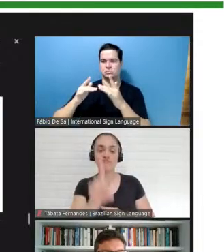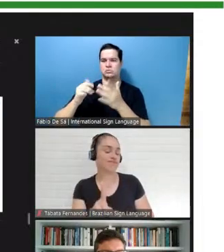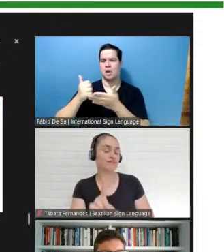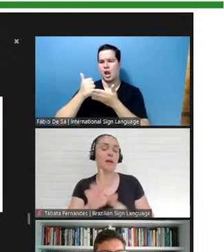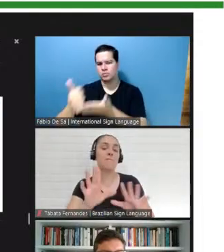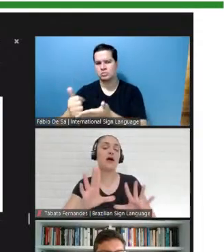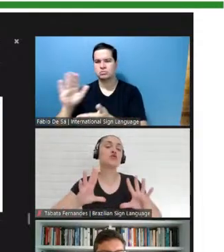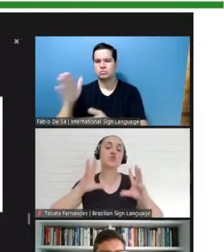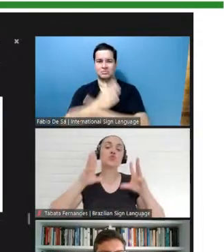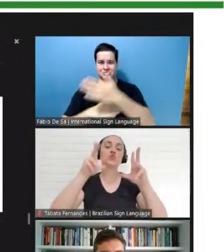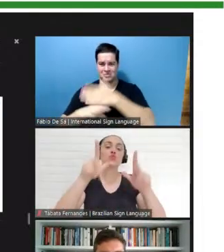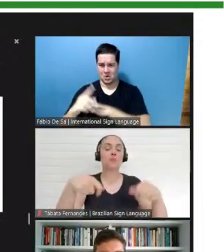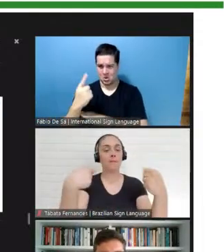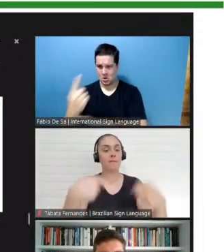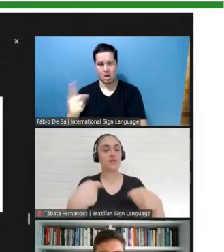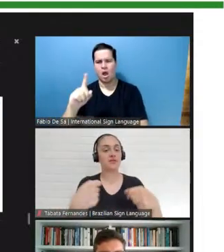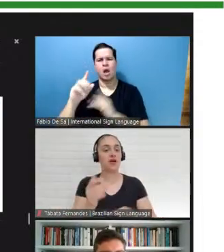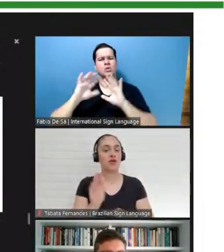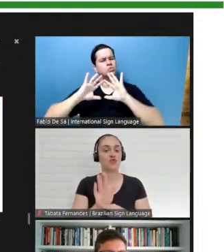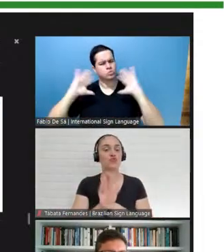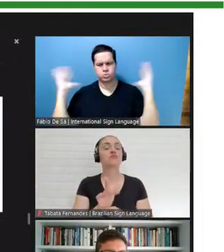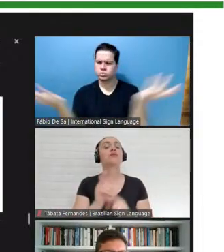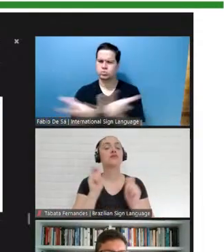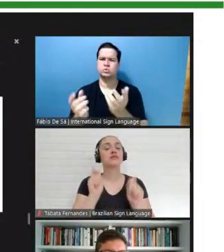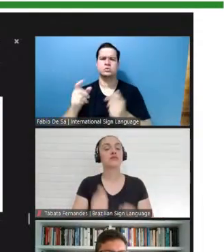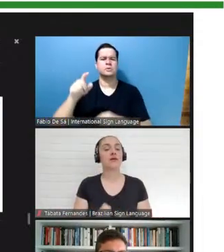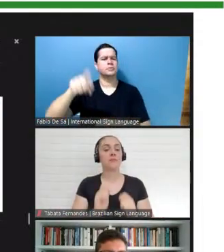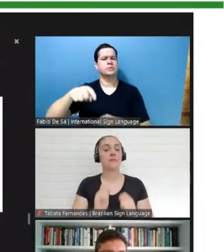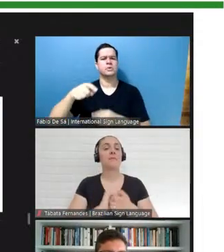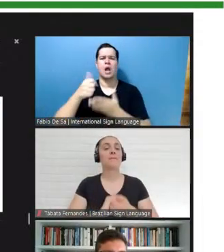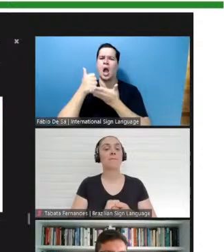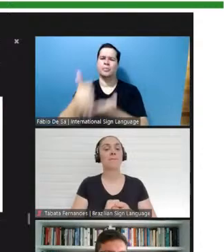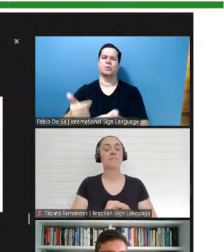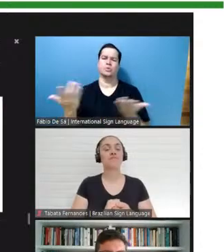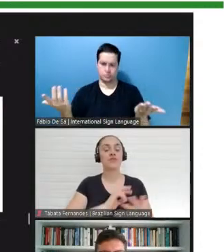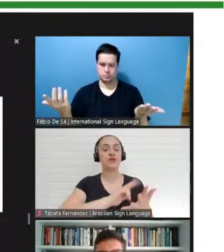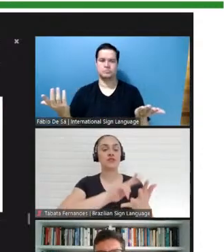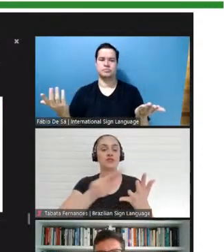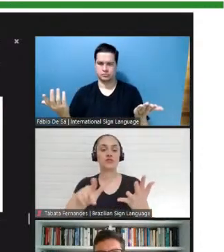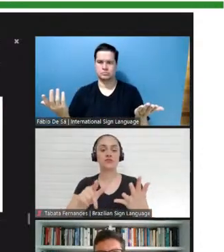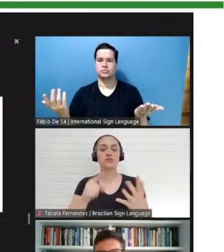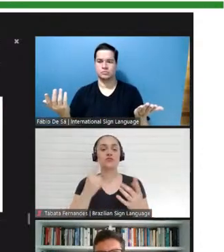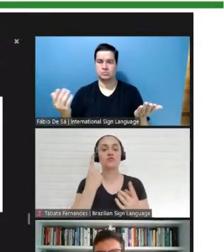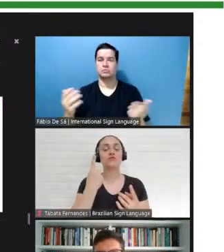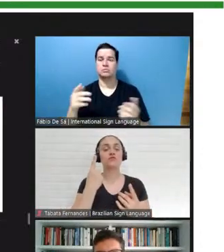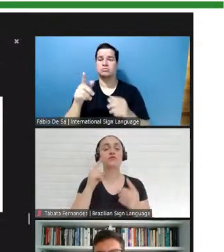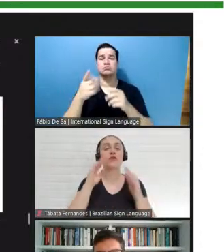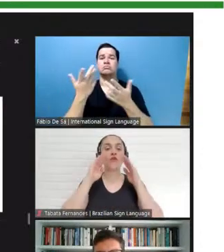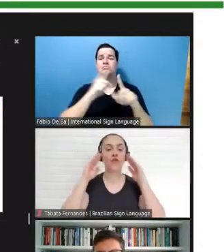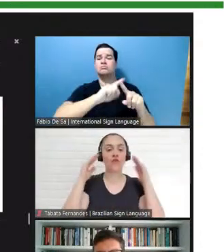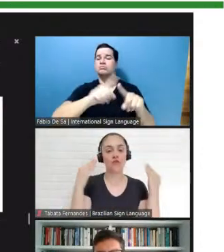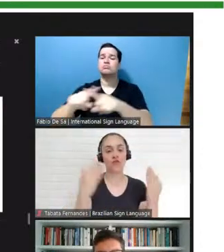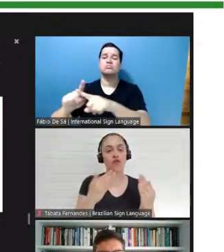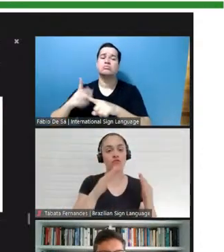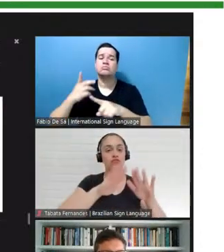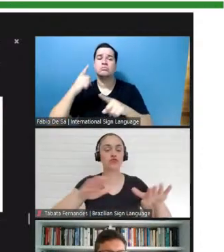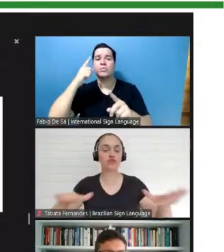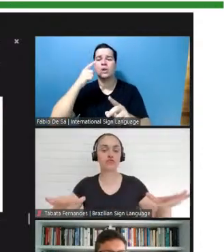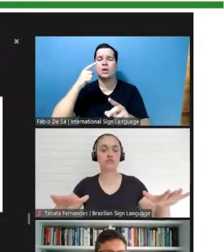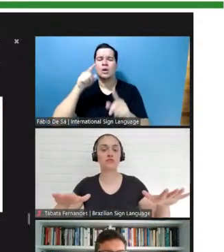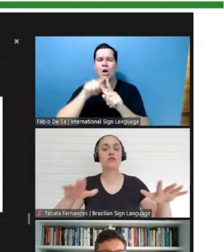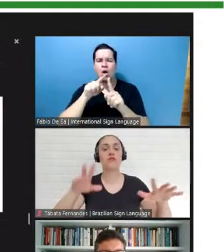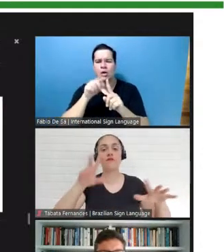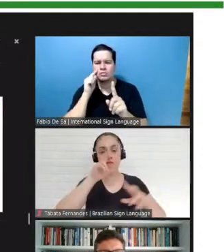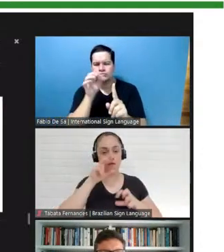So assistive technology does a range of different things. One is that we try and focus on the students' strengths. So rather